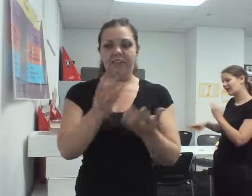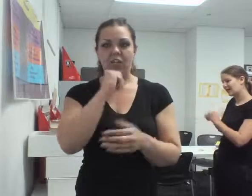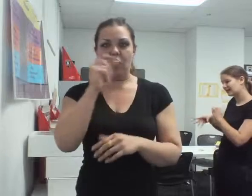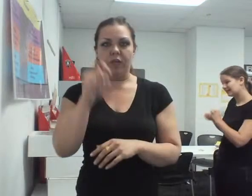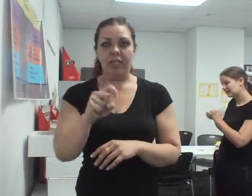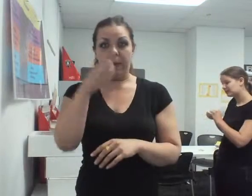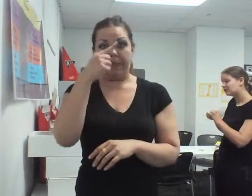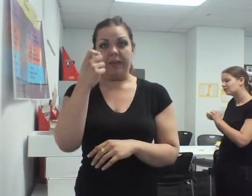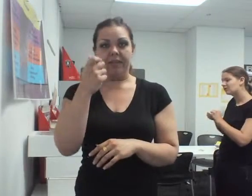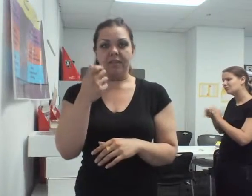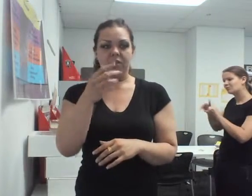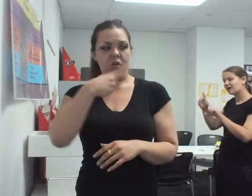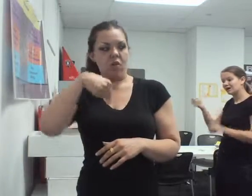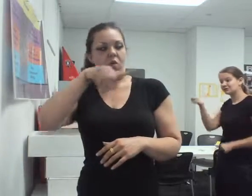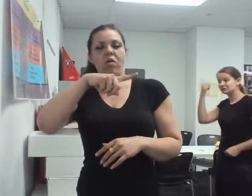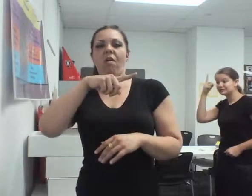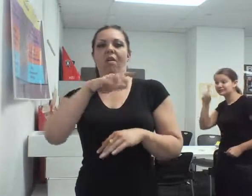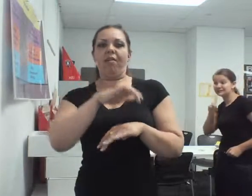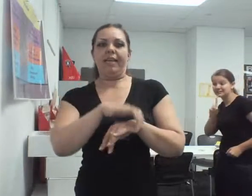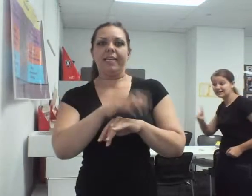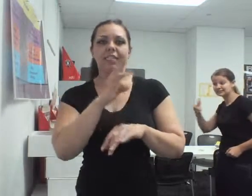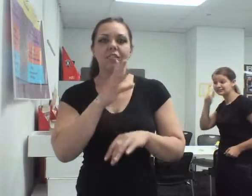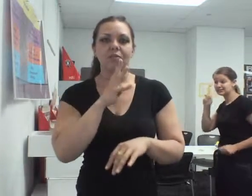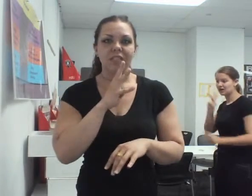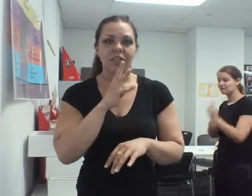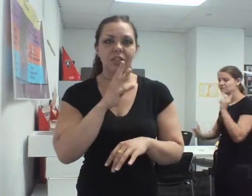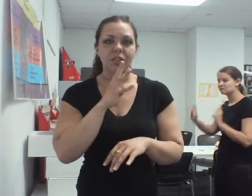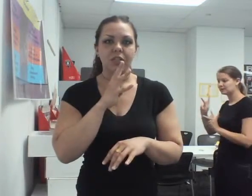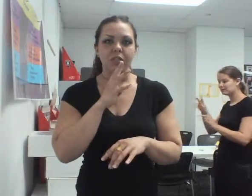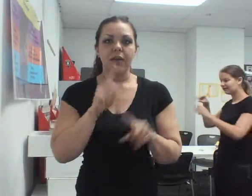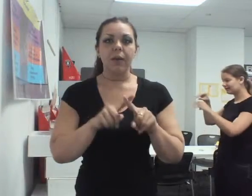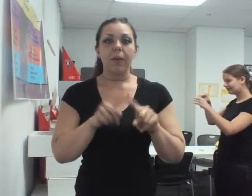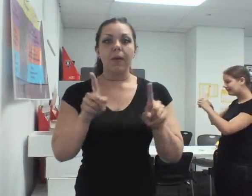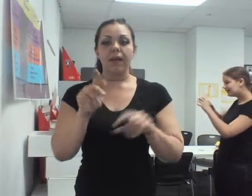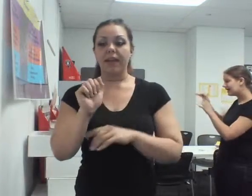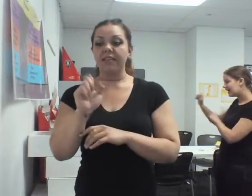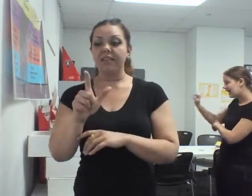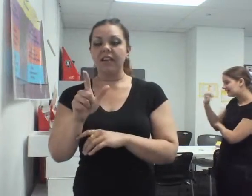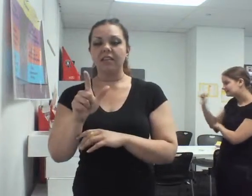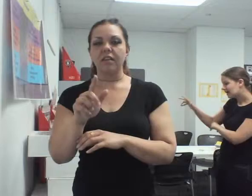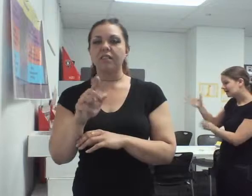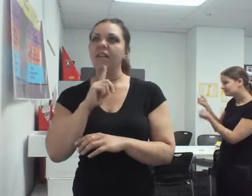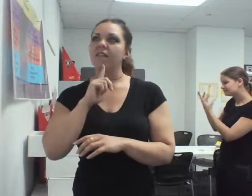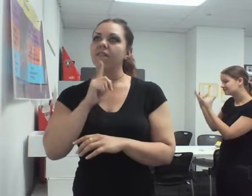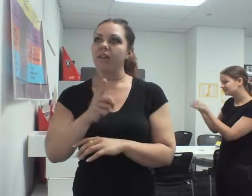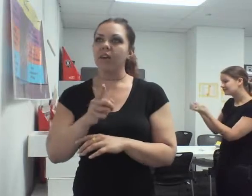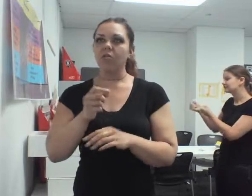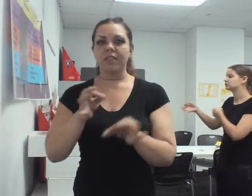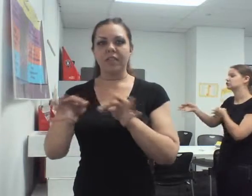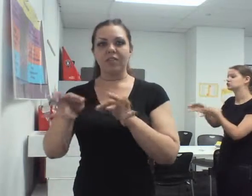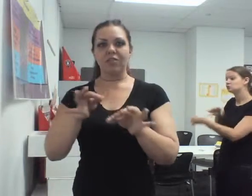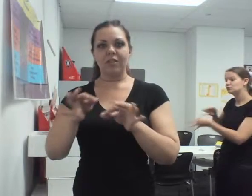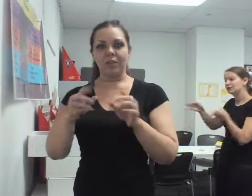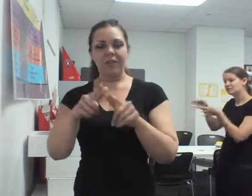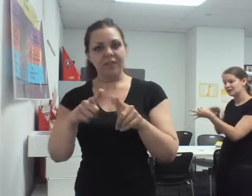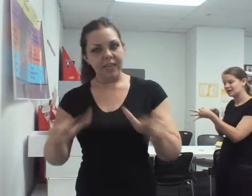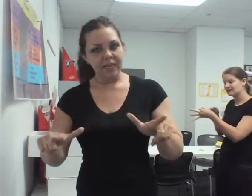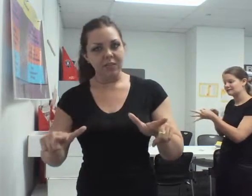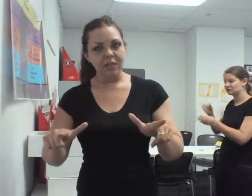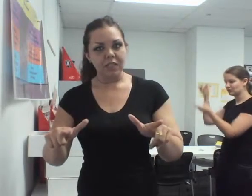deaf people in ASL is very descriptive language. You make everything explicit. Okay? Does that make